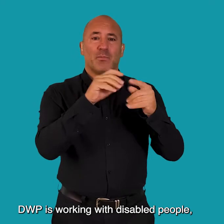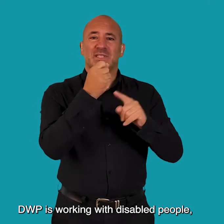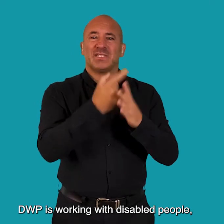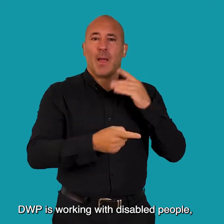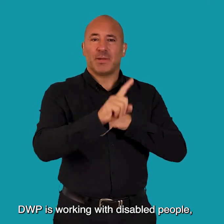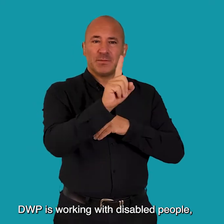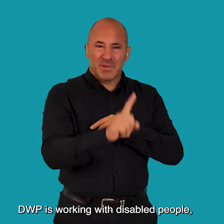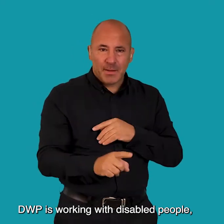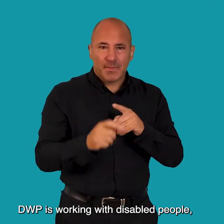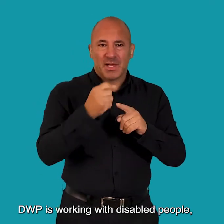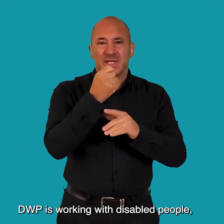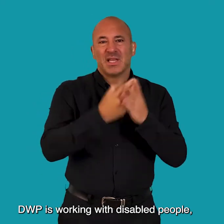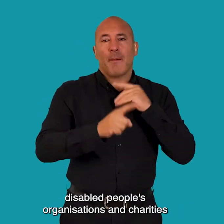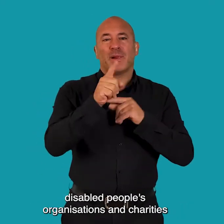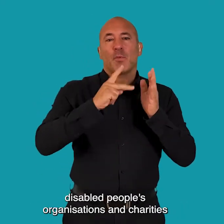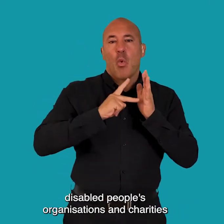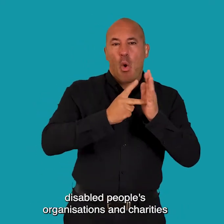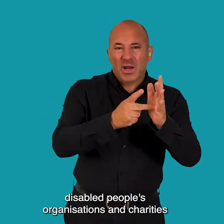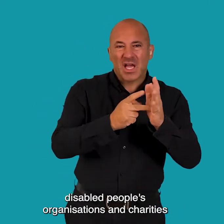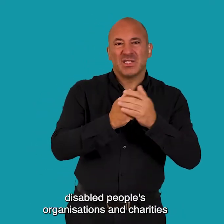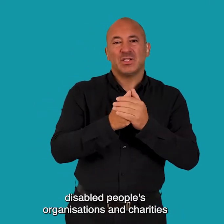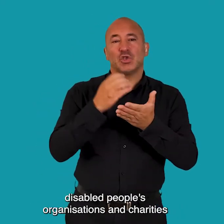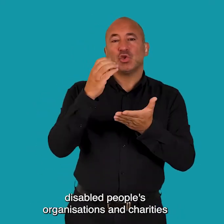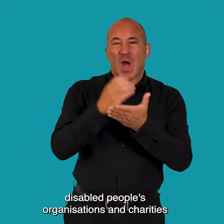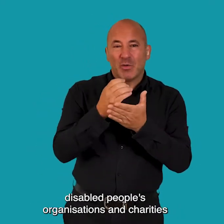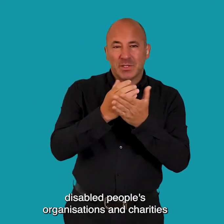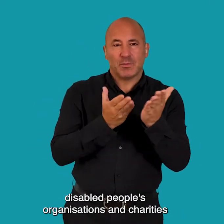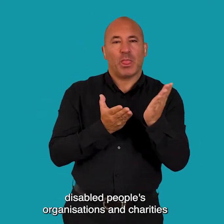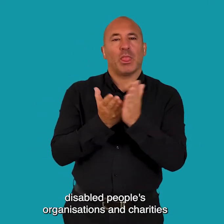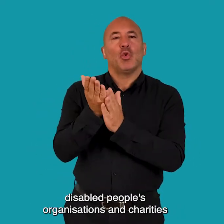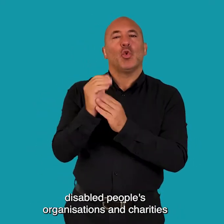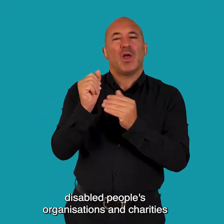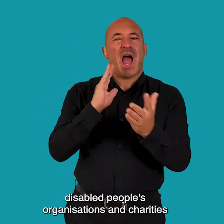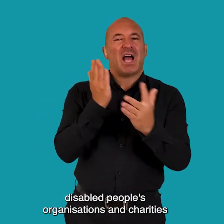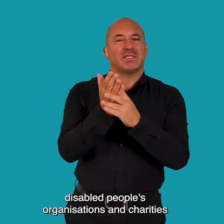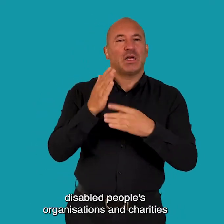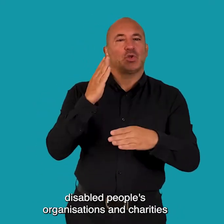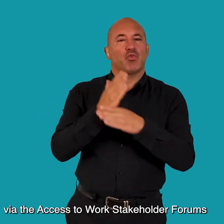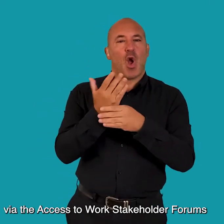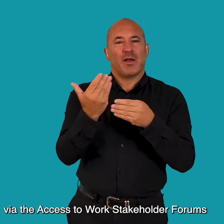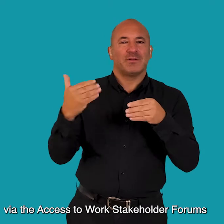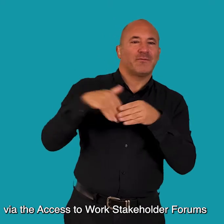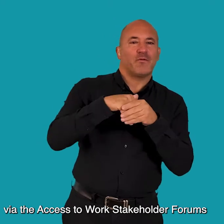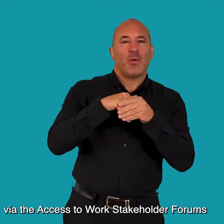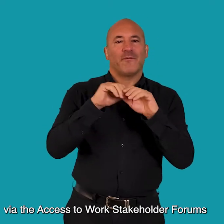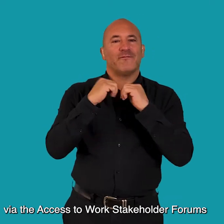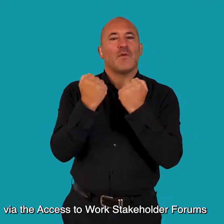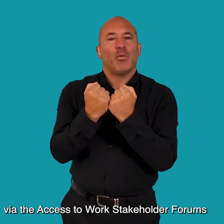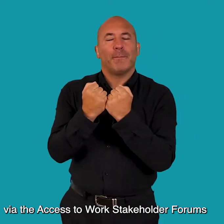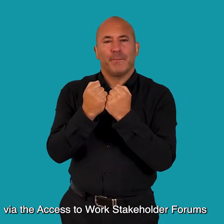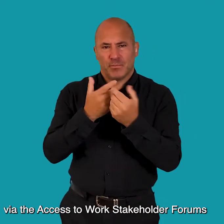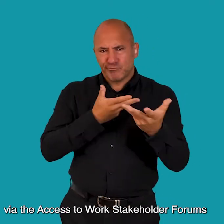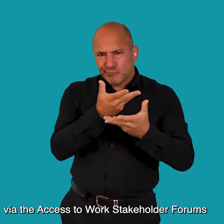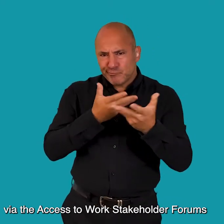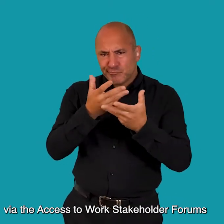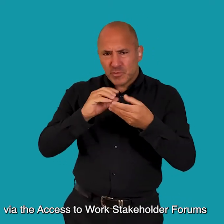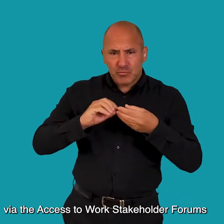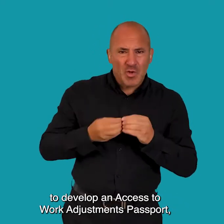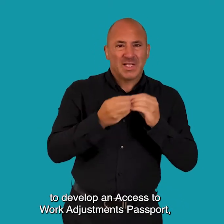with disabled people, disabled people's organisations and charities via the Access to Work stakeholder forums to develop